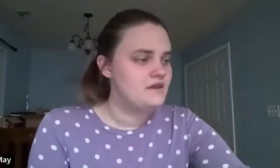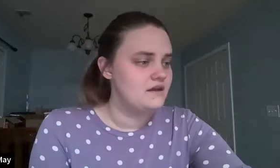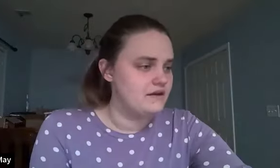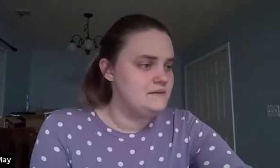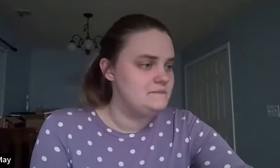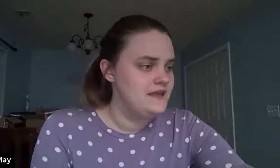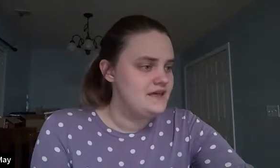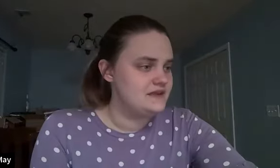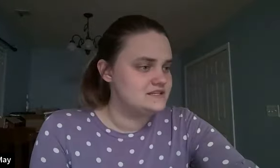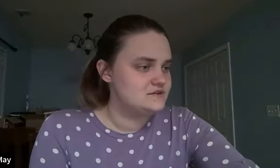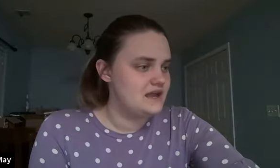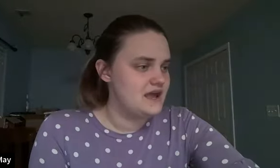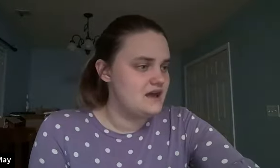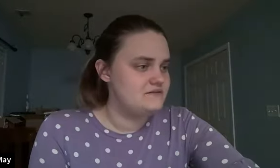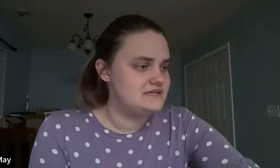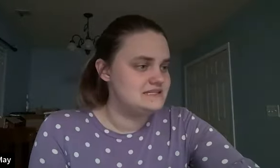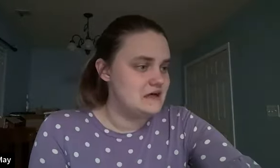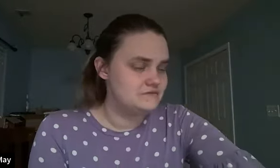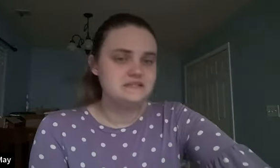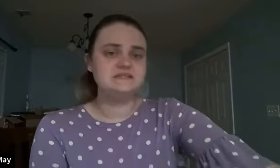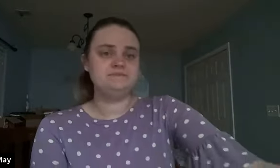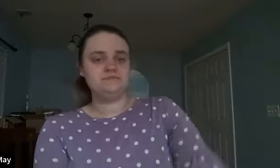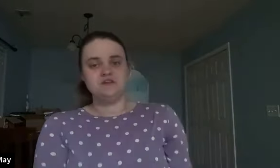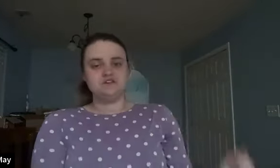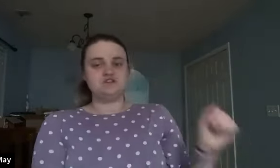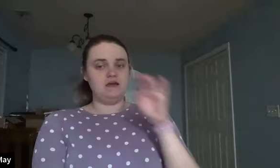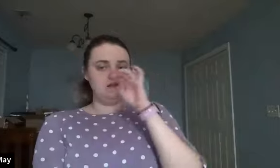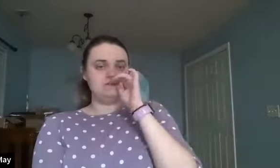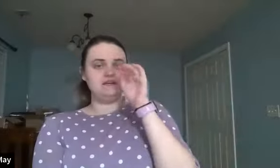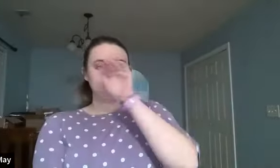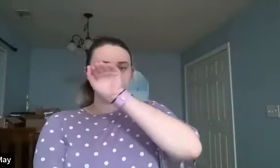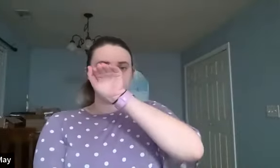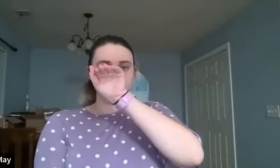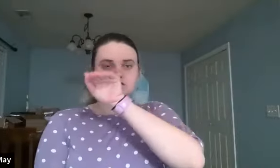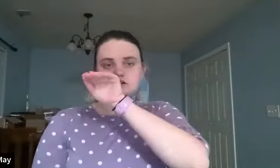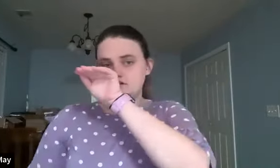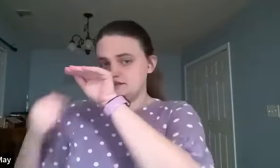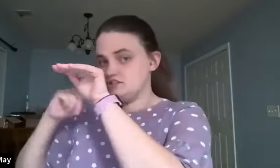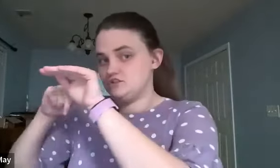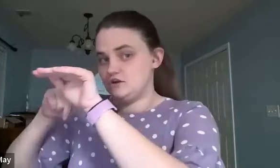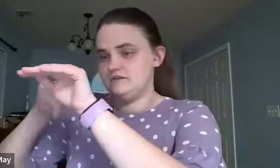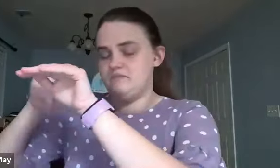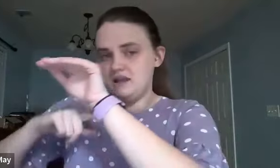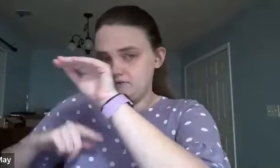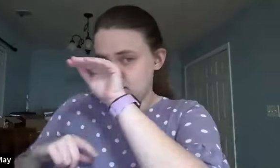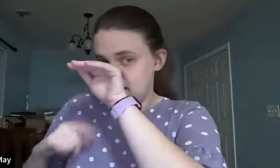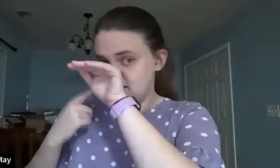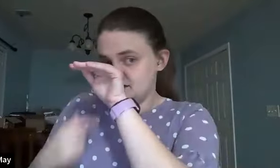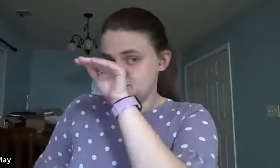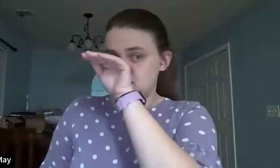All right. The next one I have is elephant. So elephant is going to be, you're going to like start the back of your hand is at your